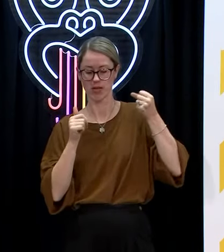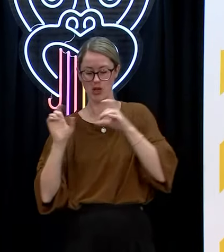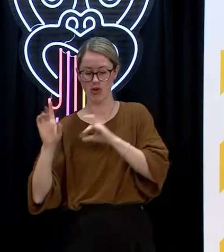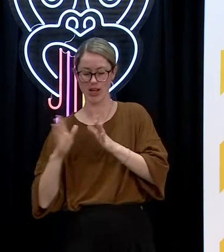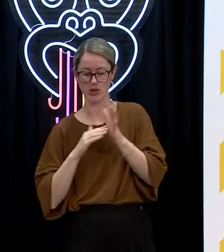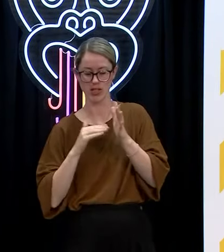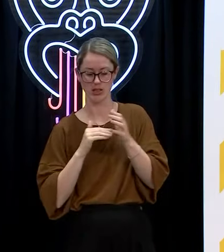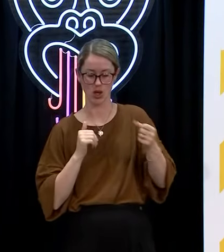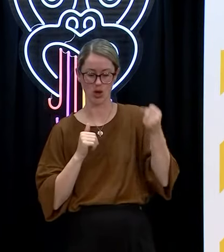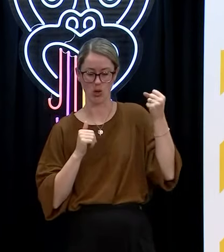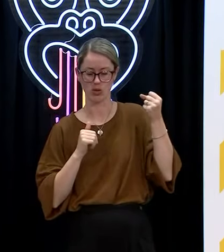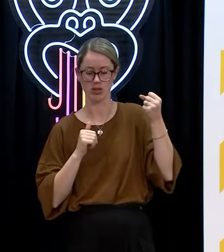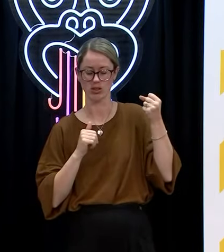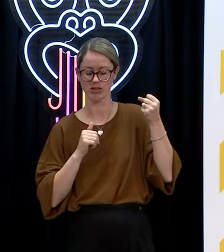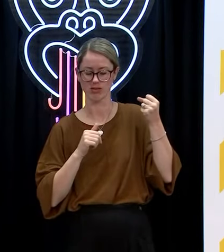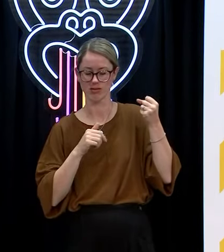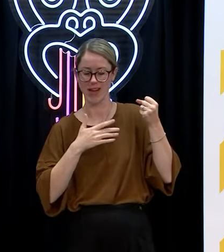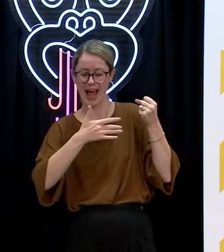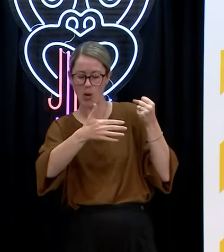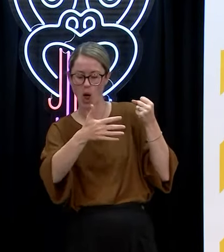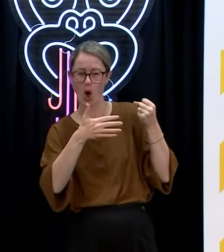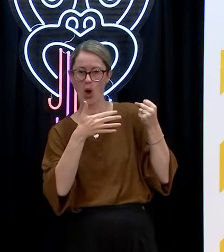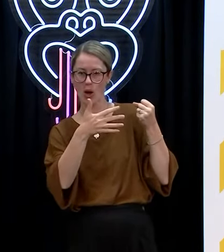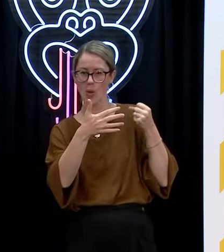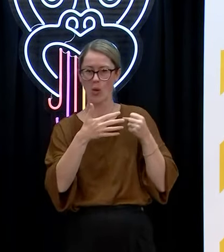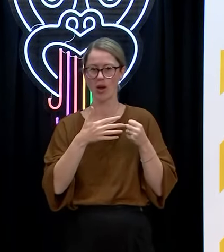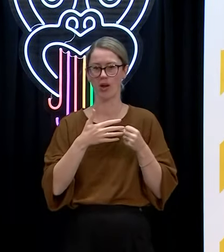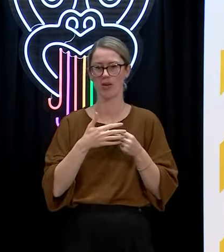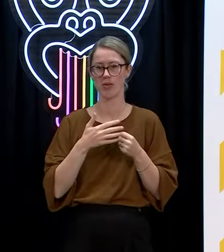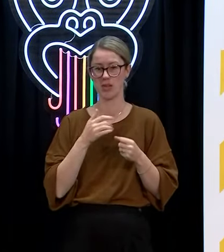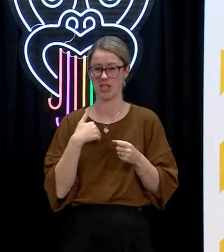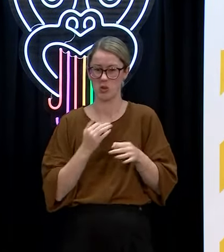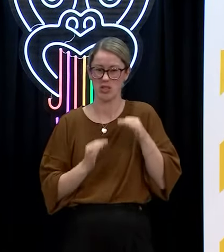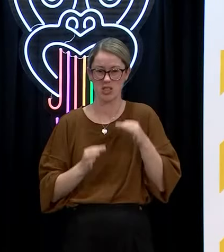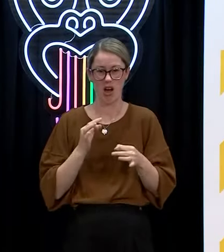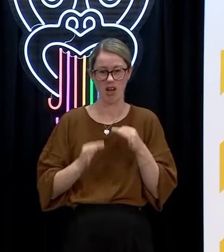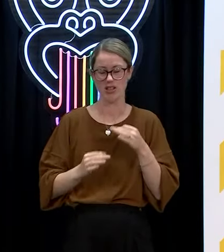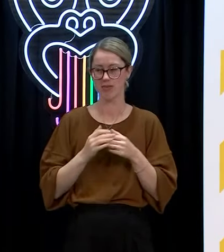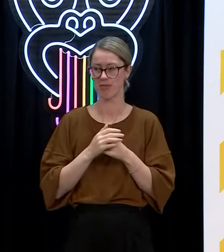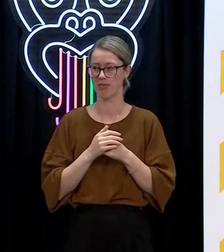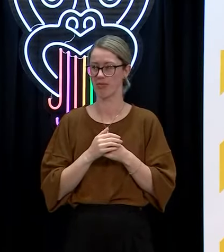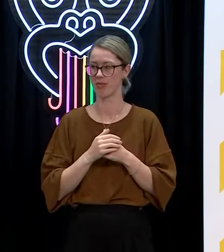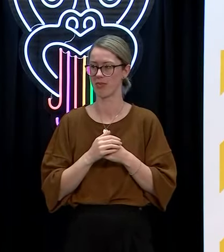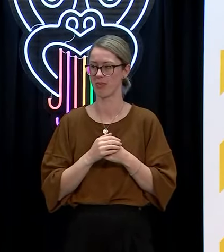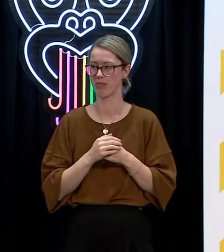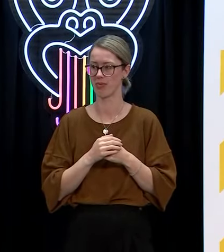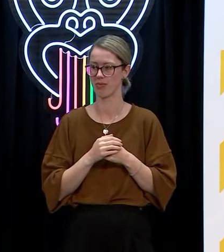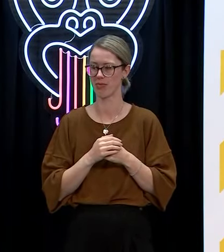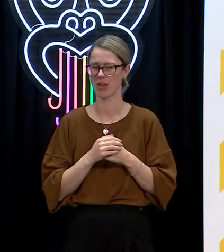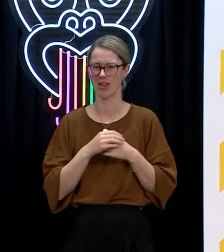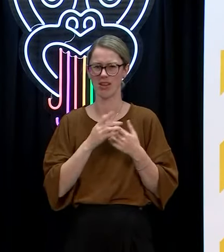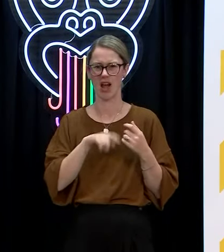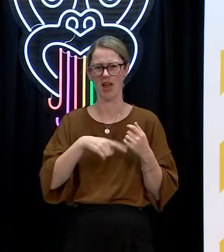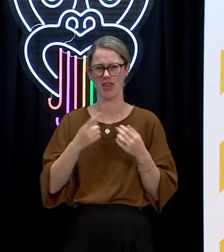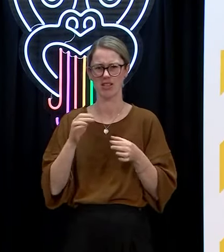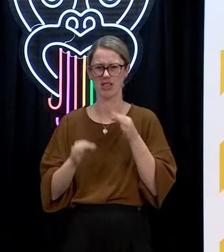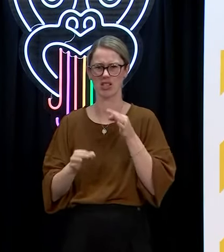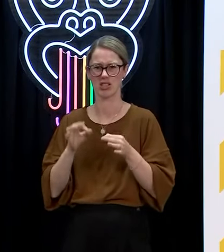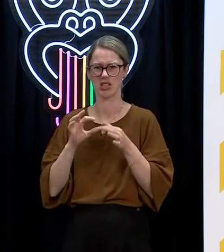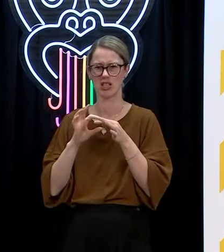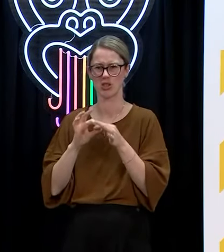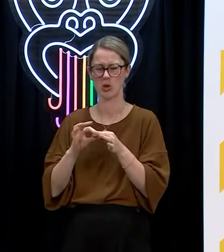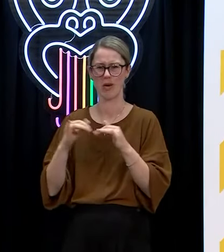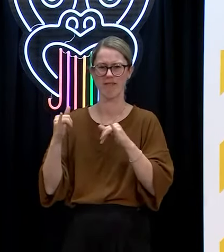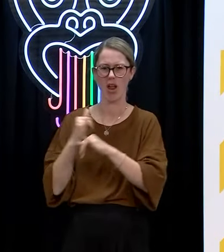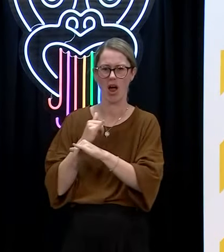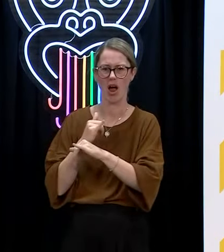I think that is likely. We'll have to make a decision about for how long we are doing that. And then, of course, there is a whole lot of decisions that flow from that around